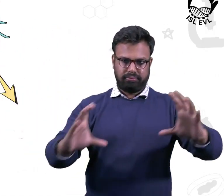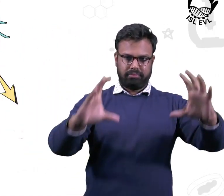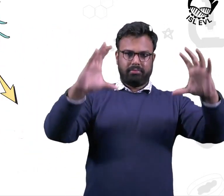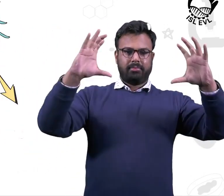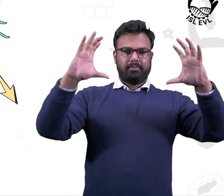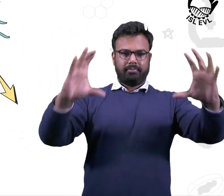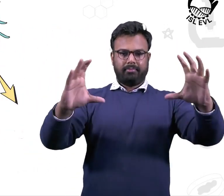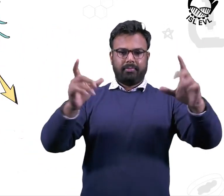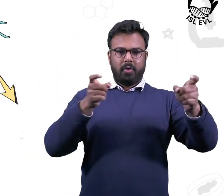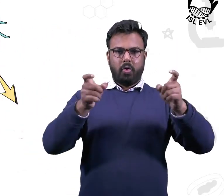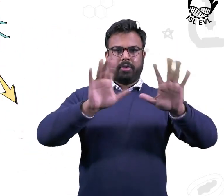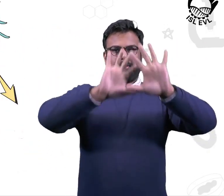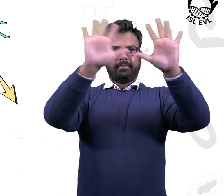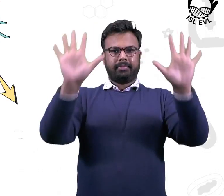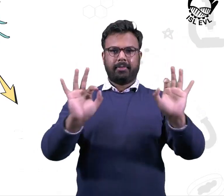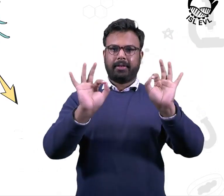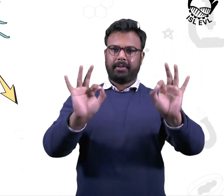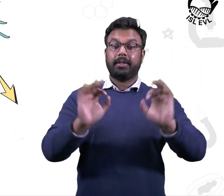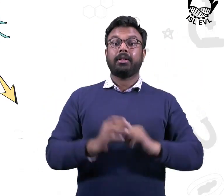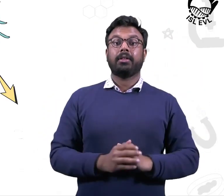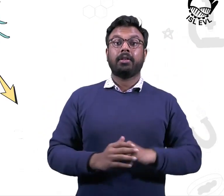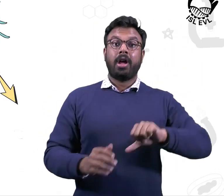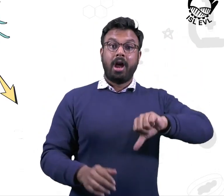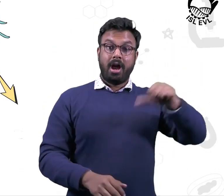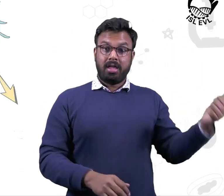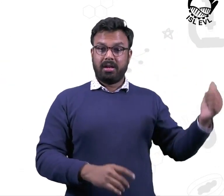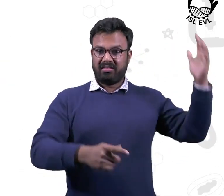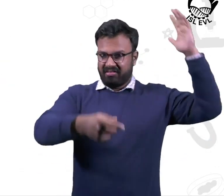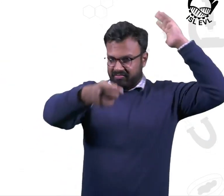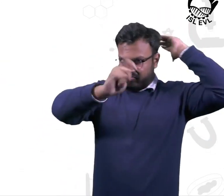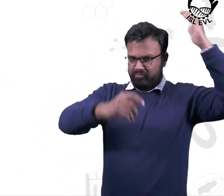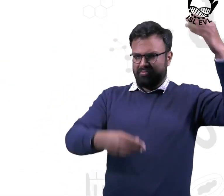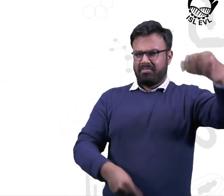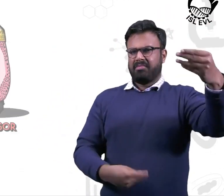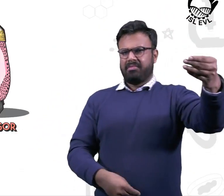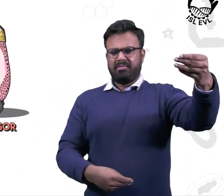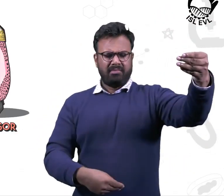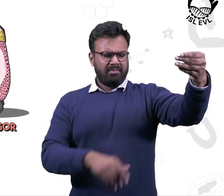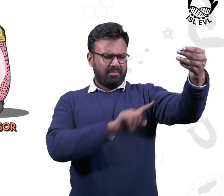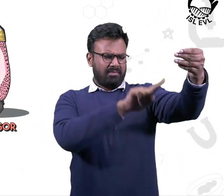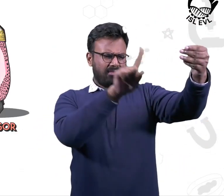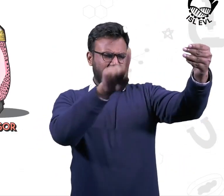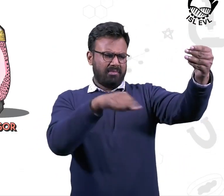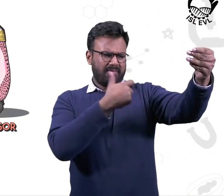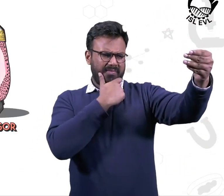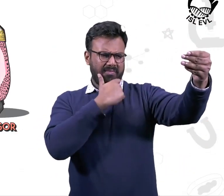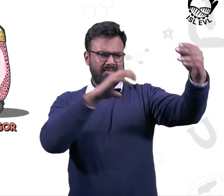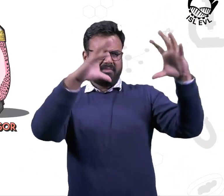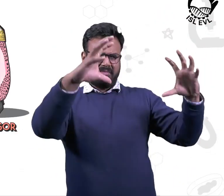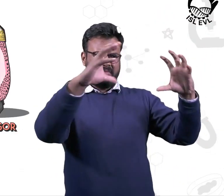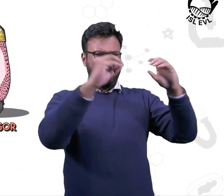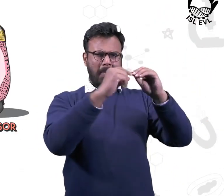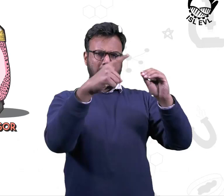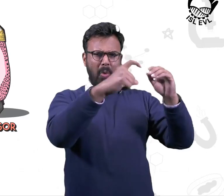And this is when the supervisor enzyme comes in, seeing the new